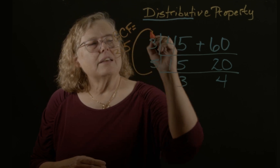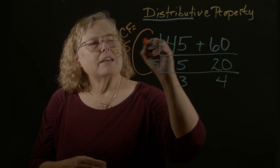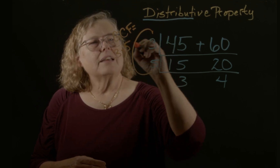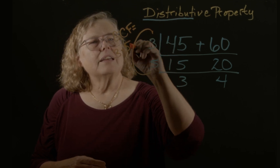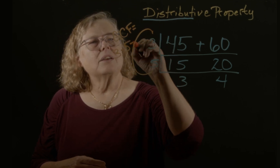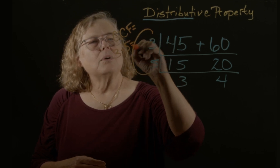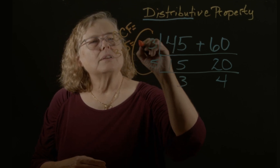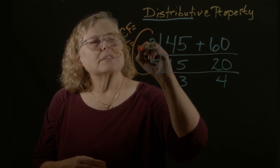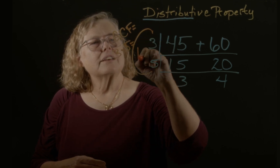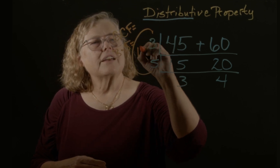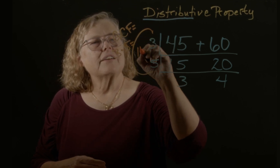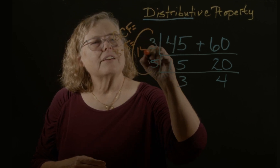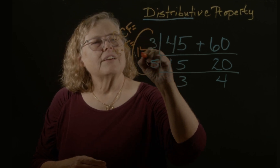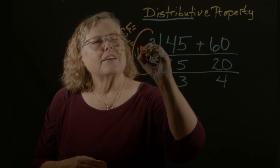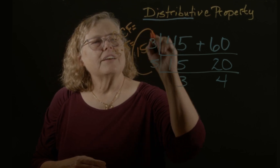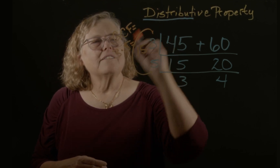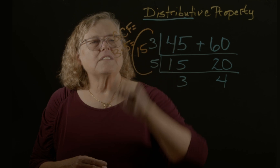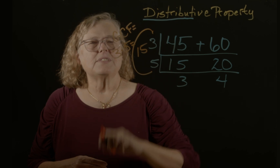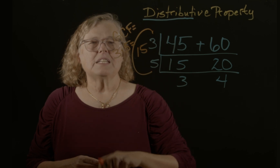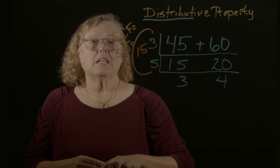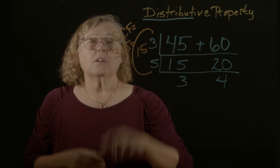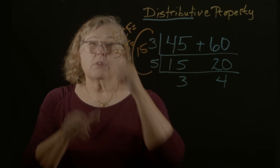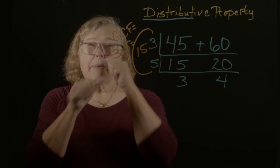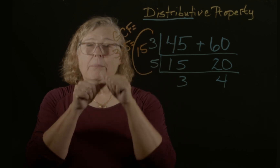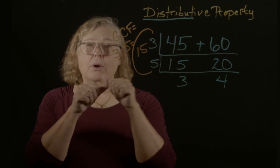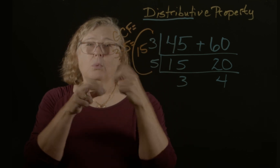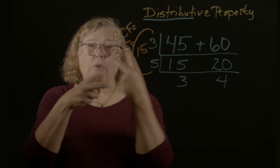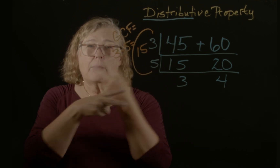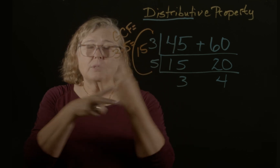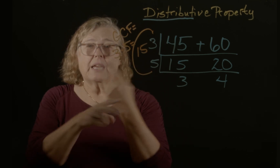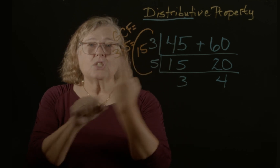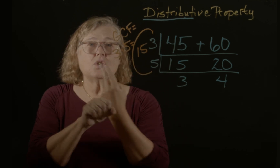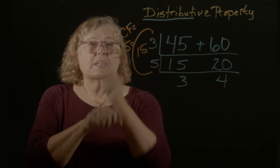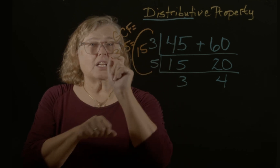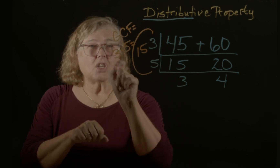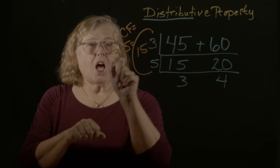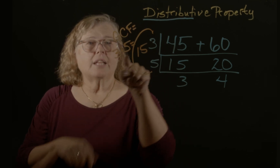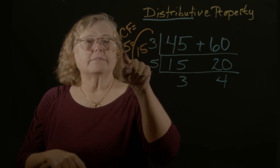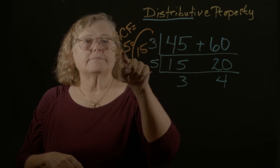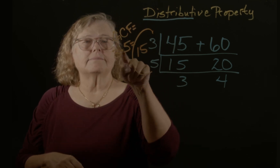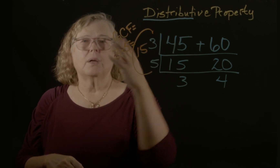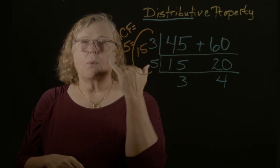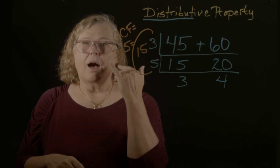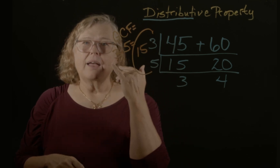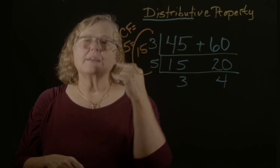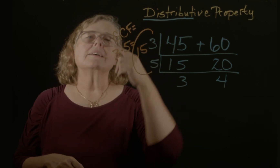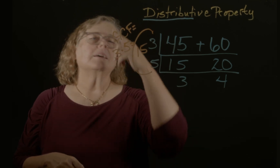3 times 5, it's 15. Remember, we multiply them together, and we multiply with a